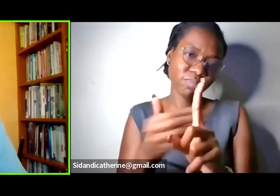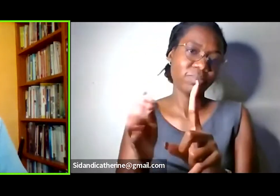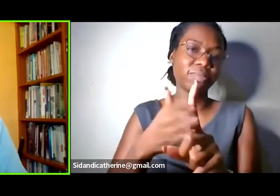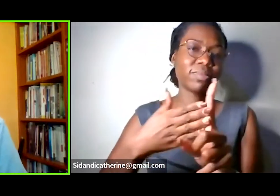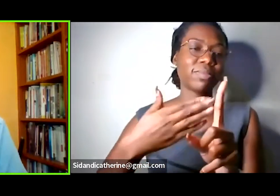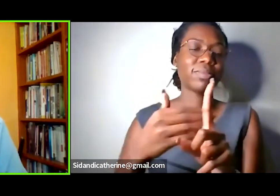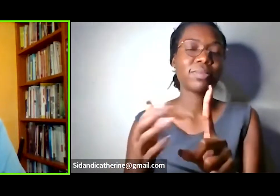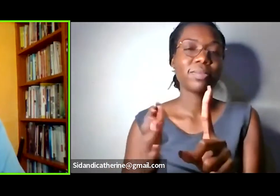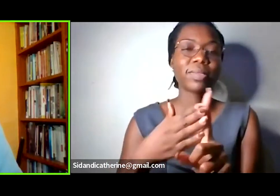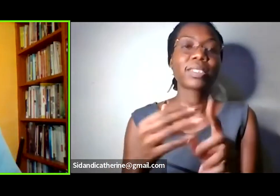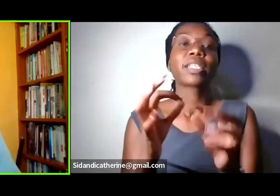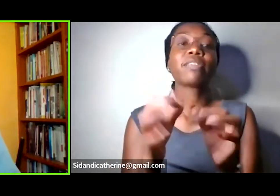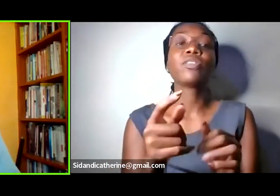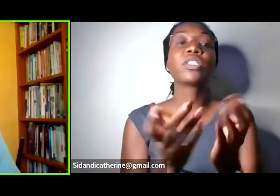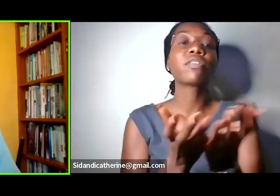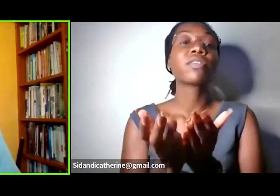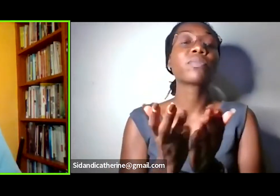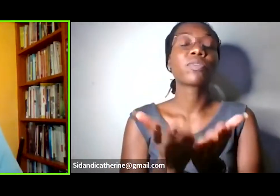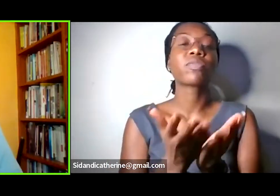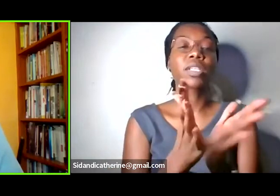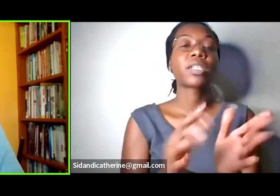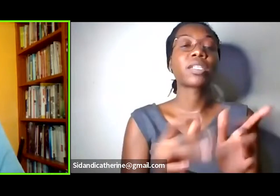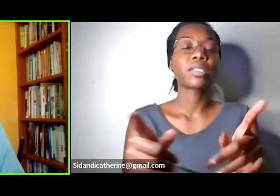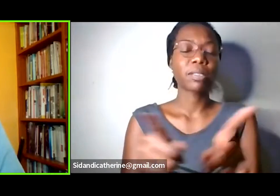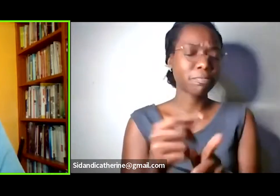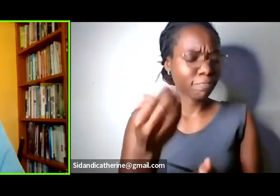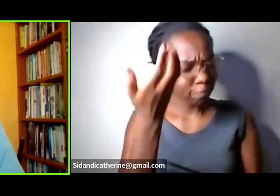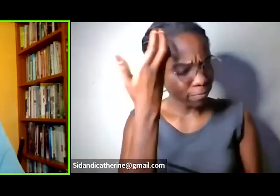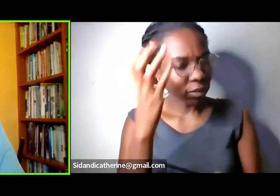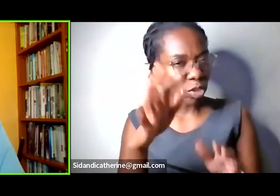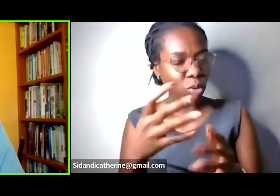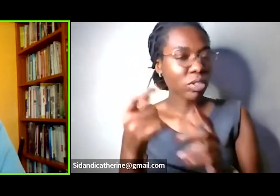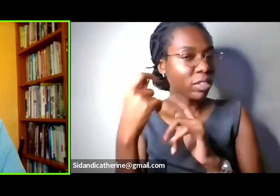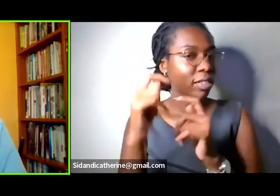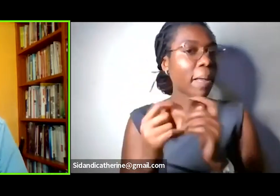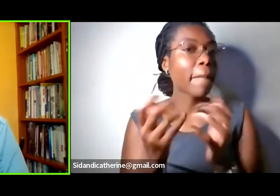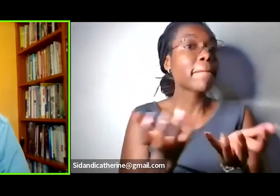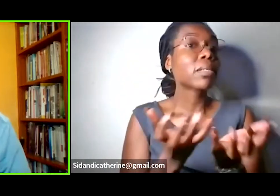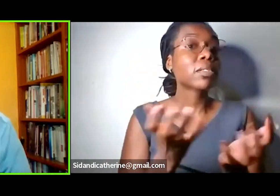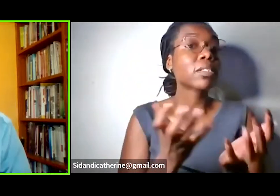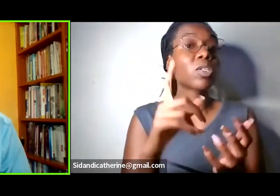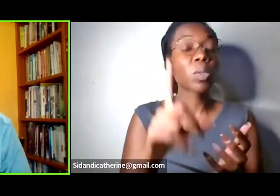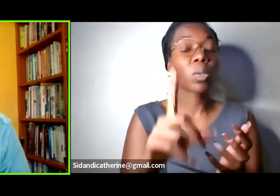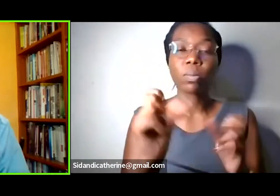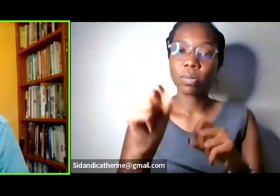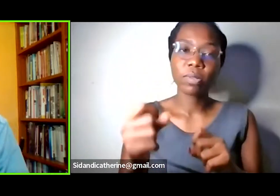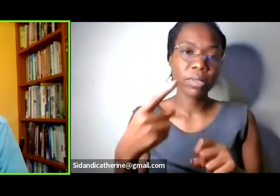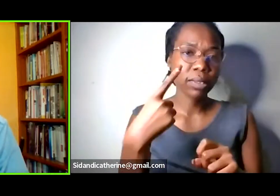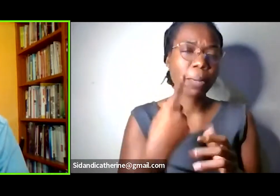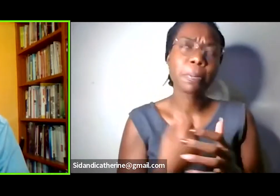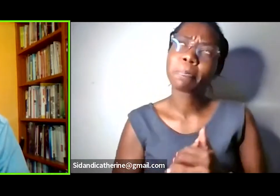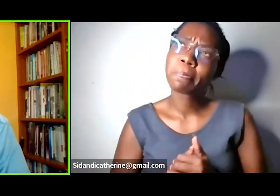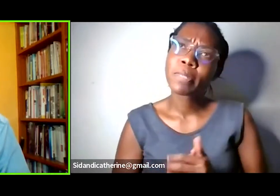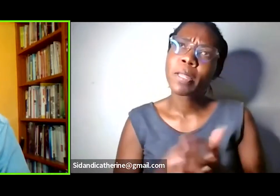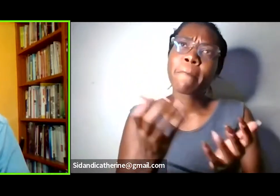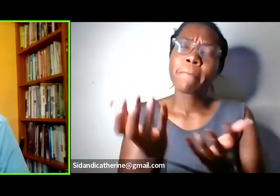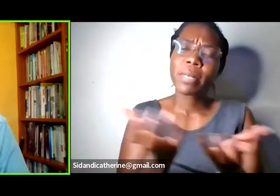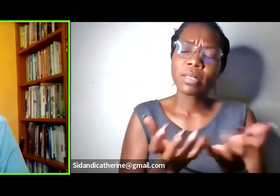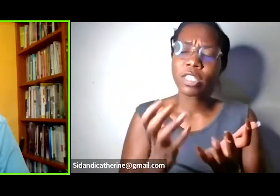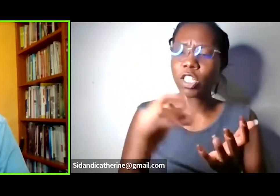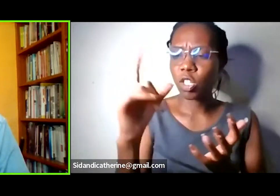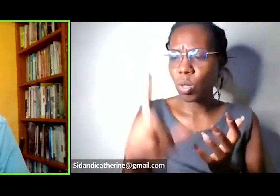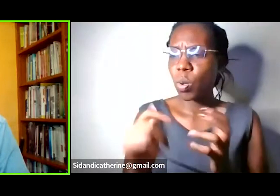see this topic, I shared this, these were the open rates, these were the sign-ups, this is what I got.